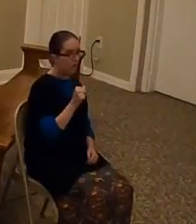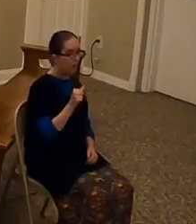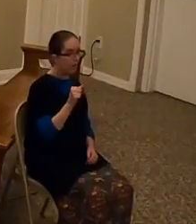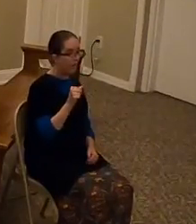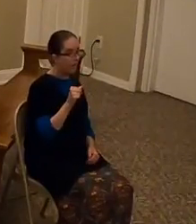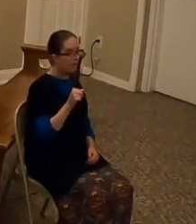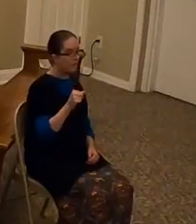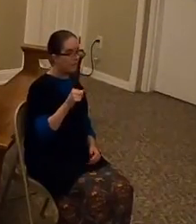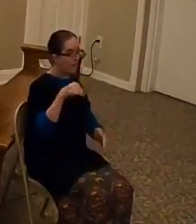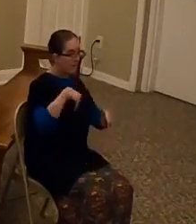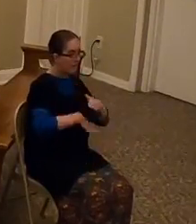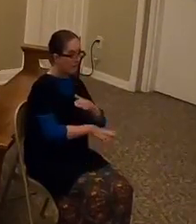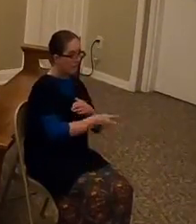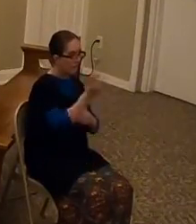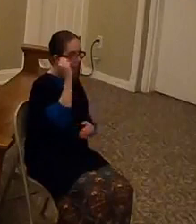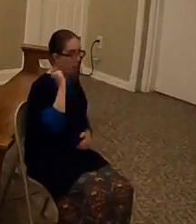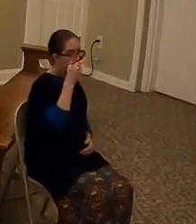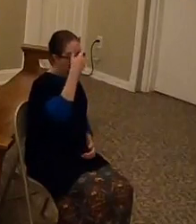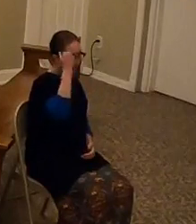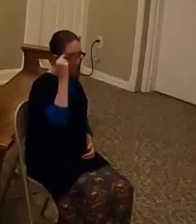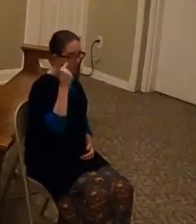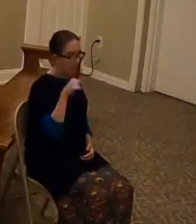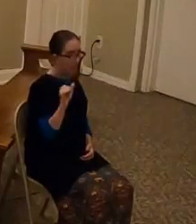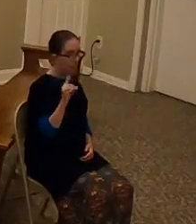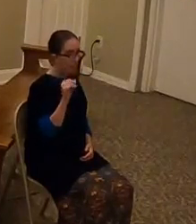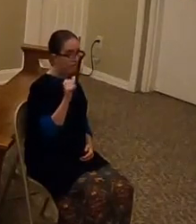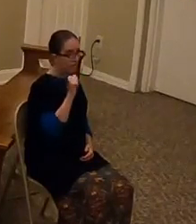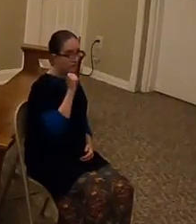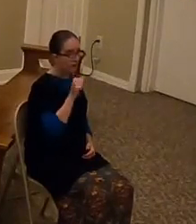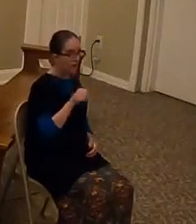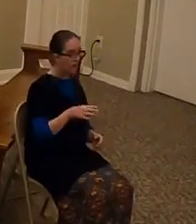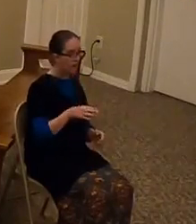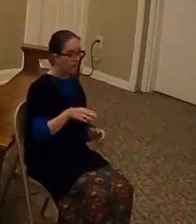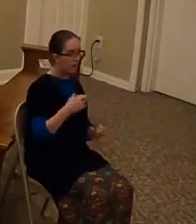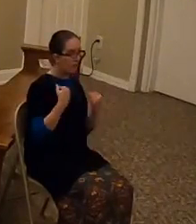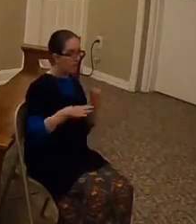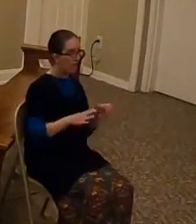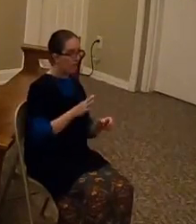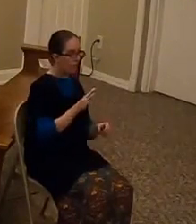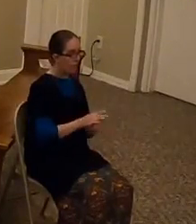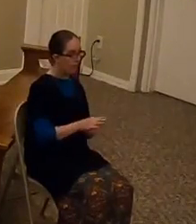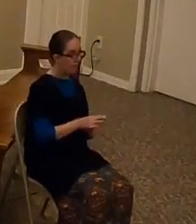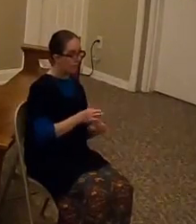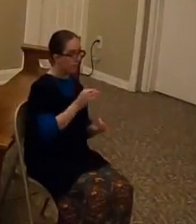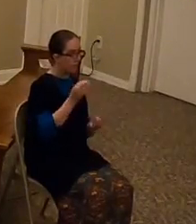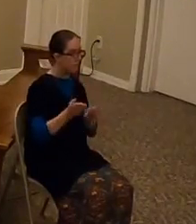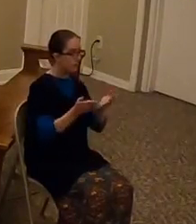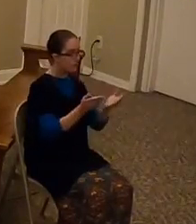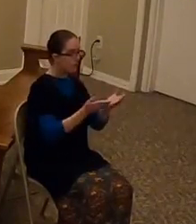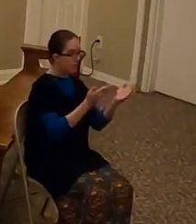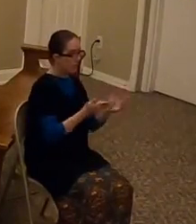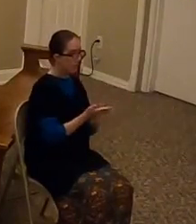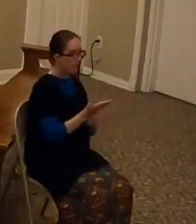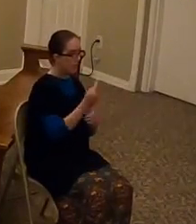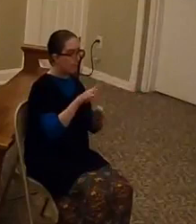go in was because they did not have enough spirit to carry them through the door.